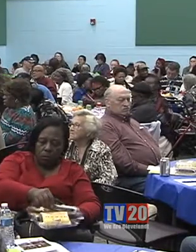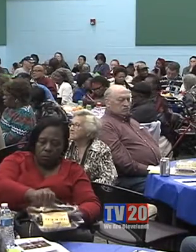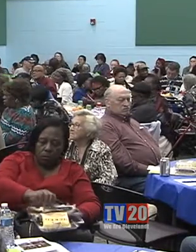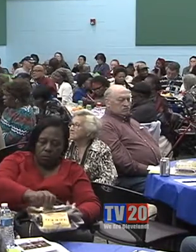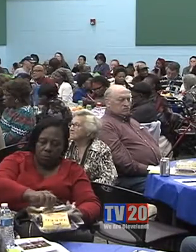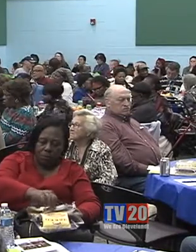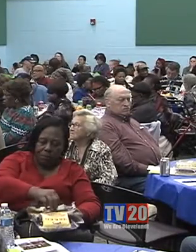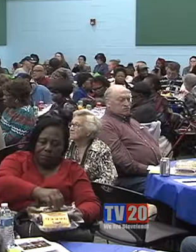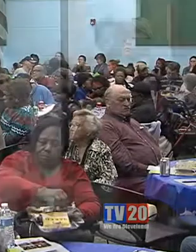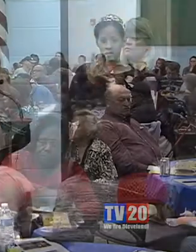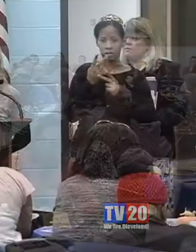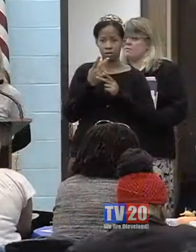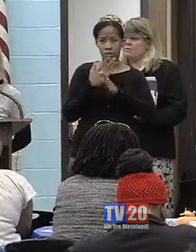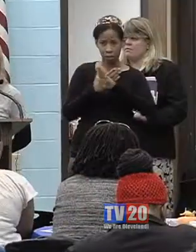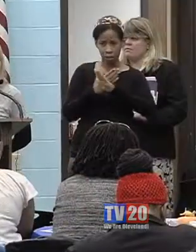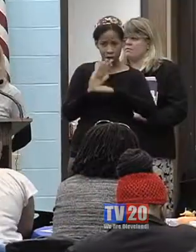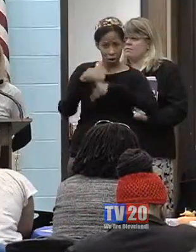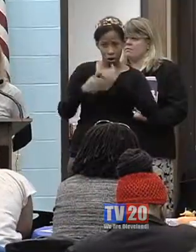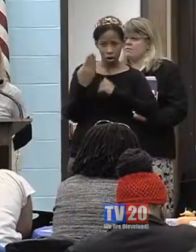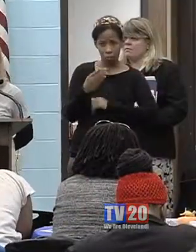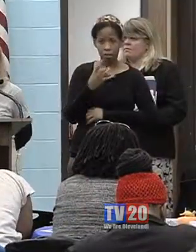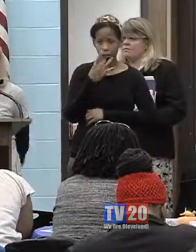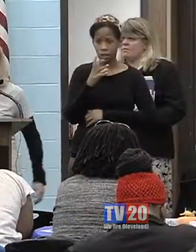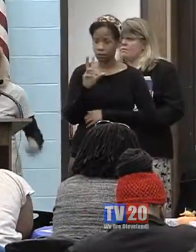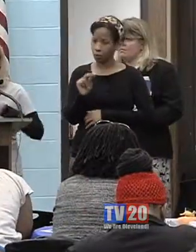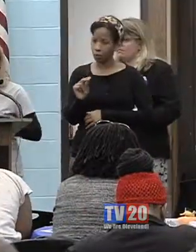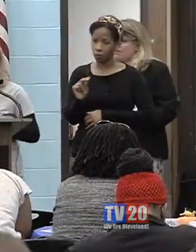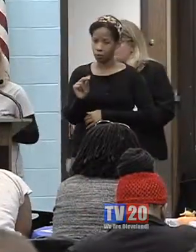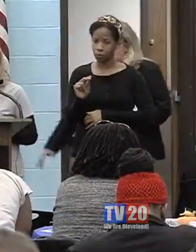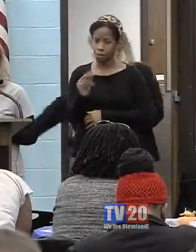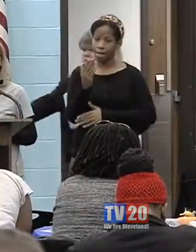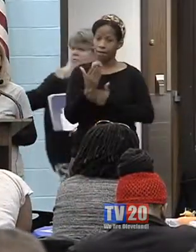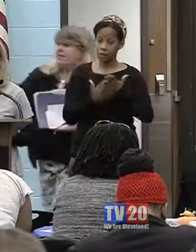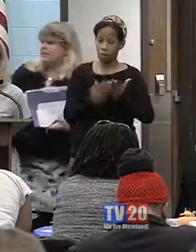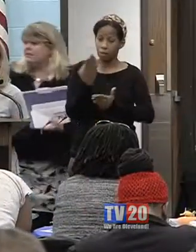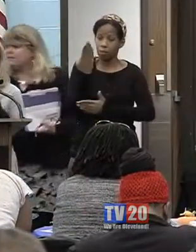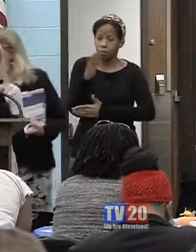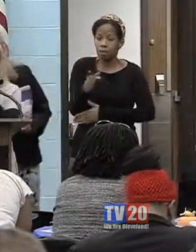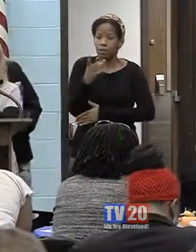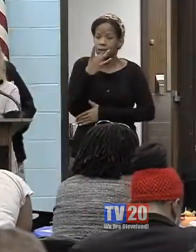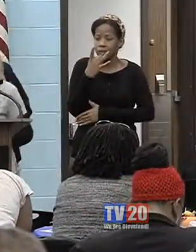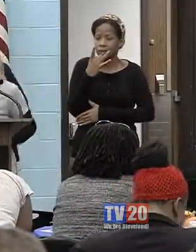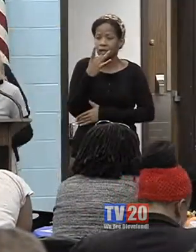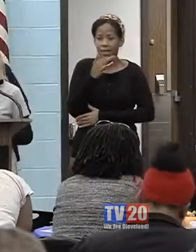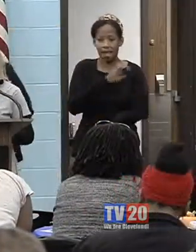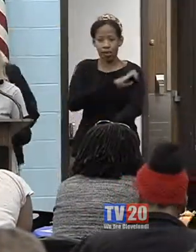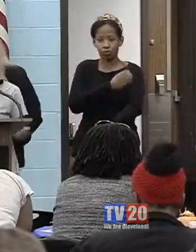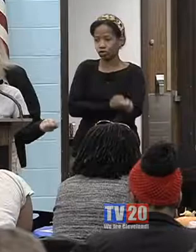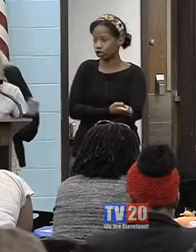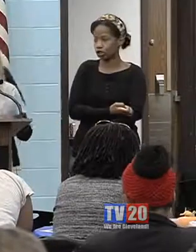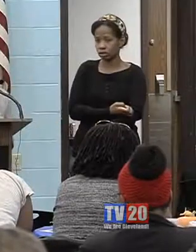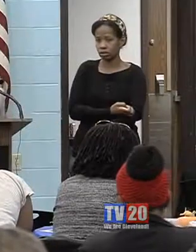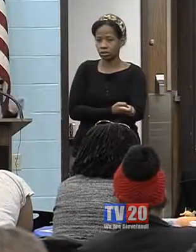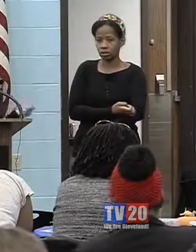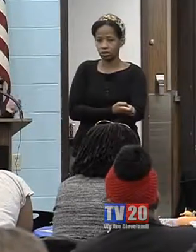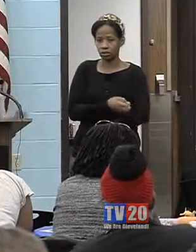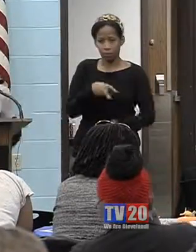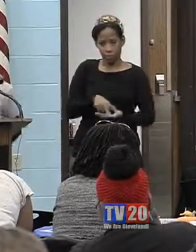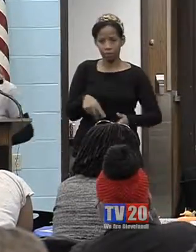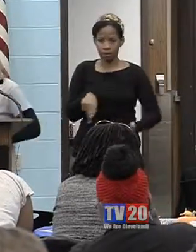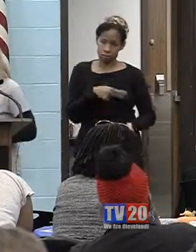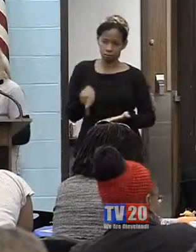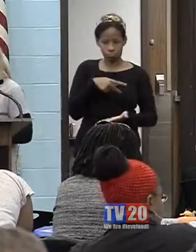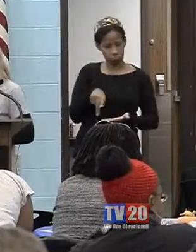going to say, should we block all blue light? No, we need some blue light because it gives us energy so we can get up there and line